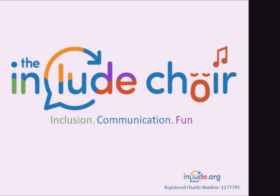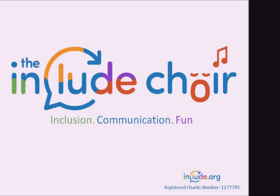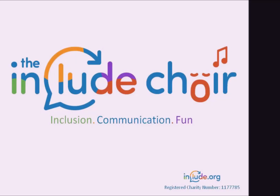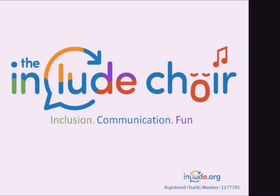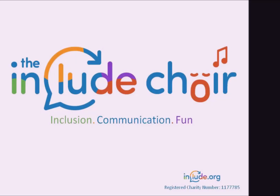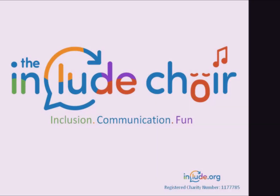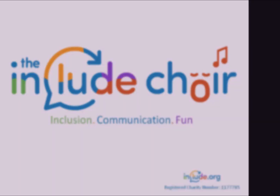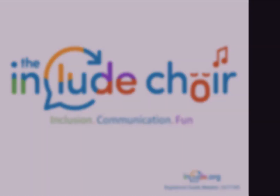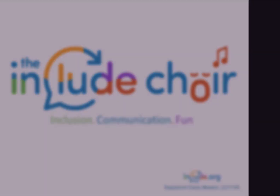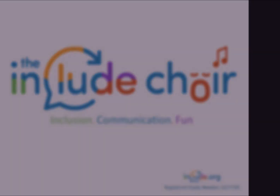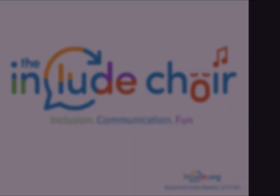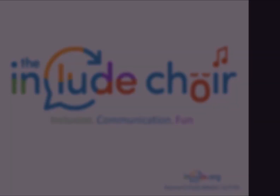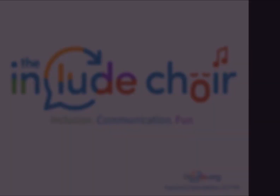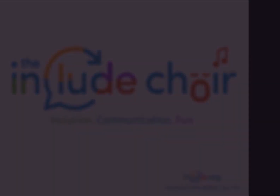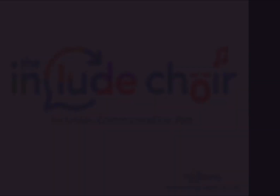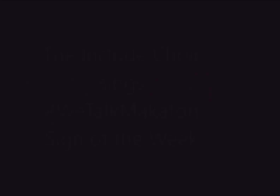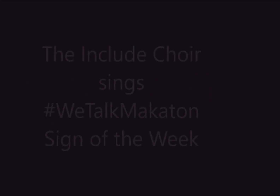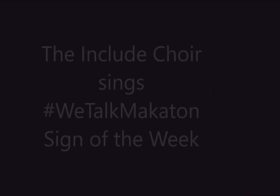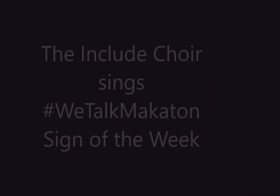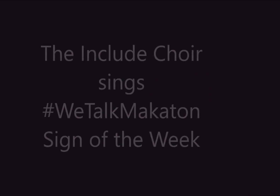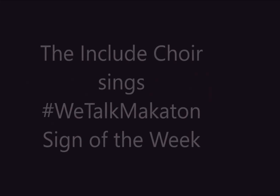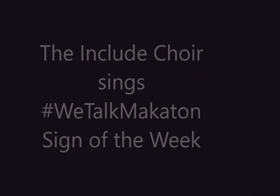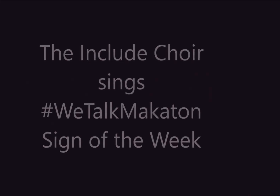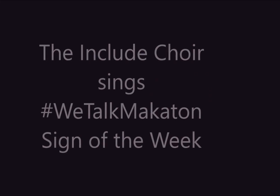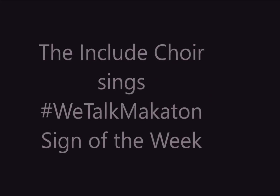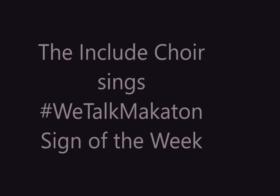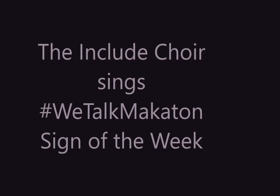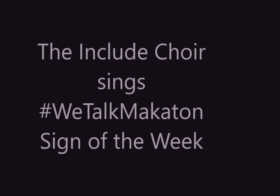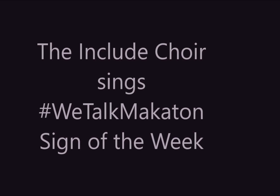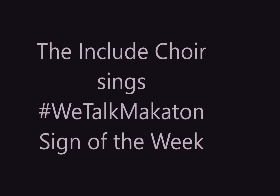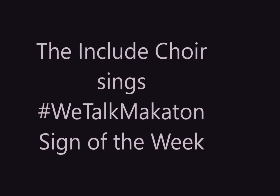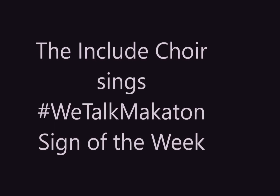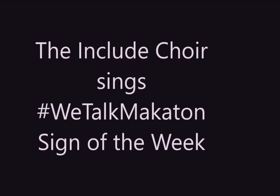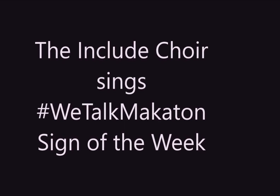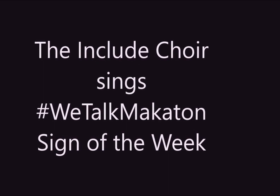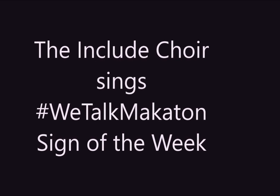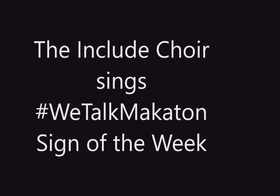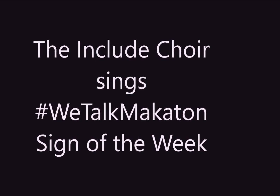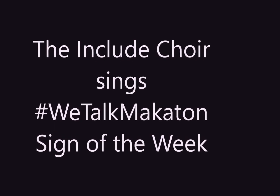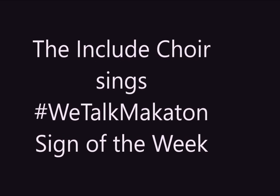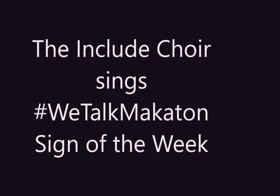The Include Choir sings the Makaton Sign of the Week.